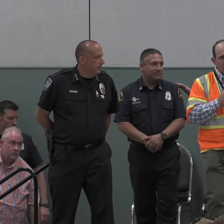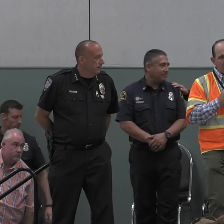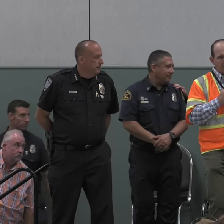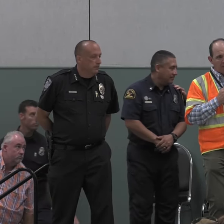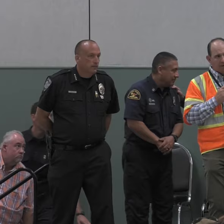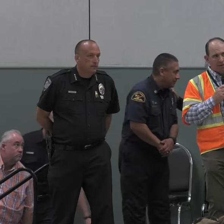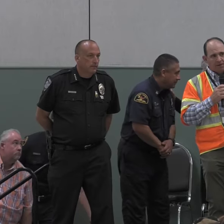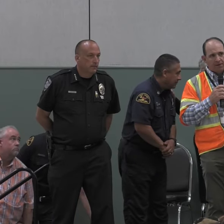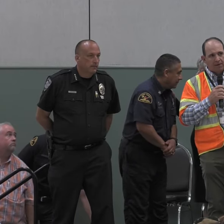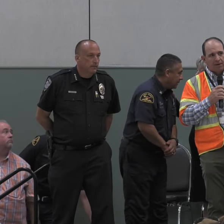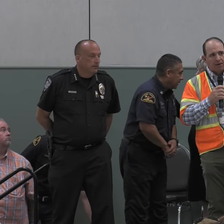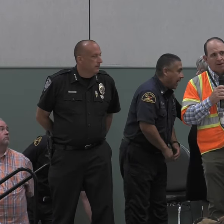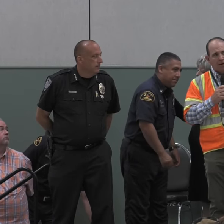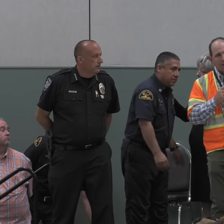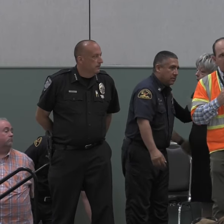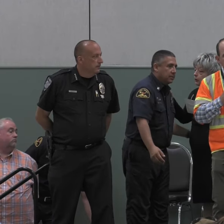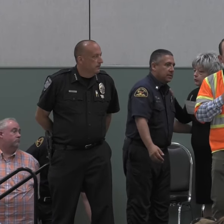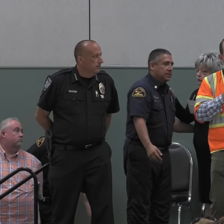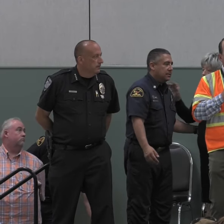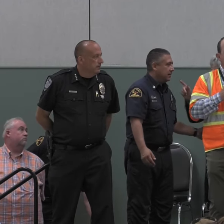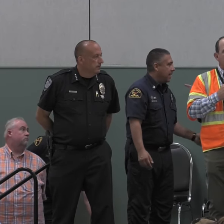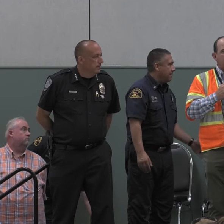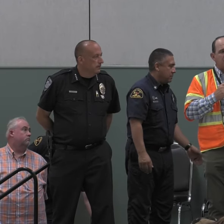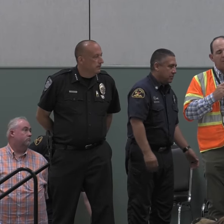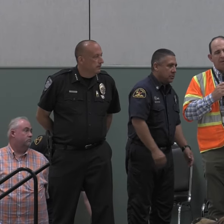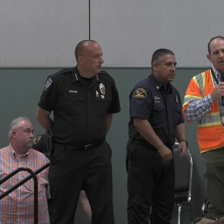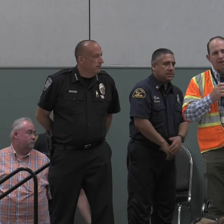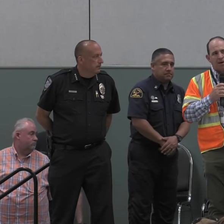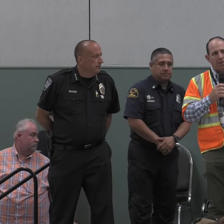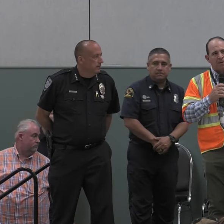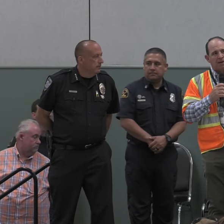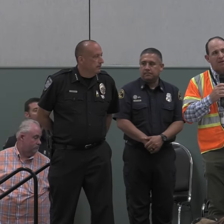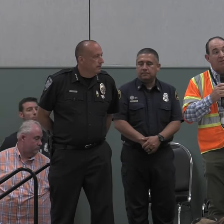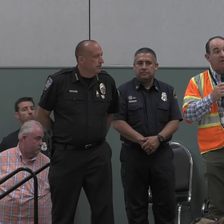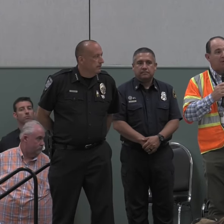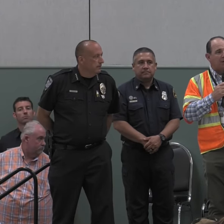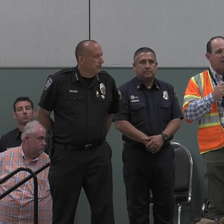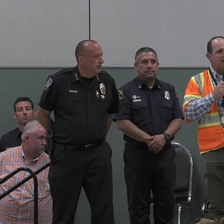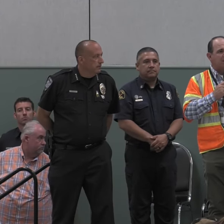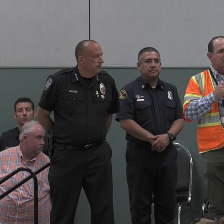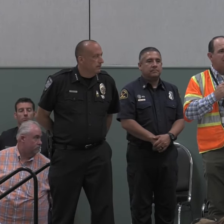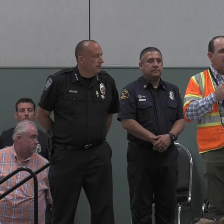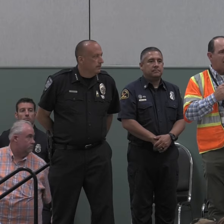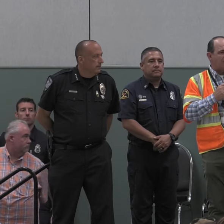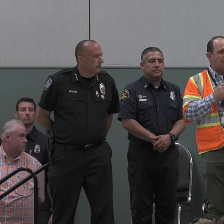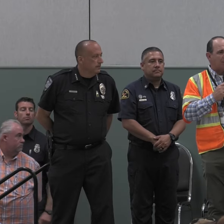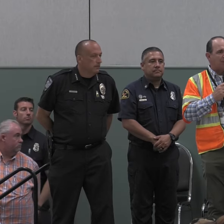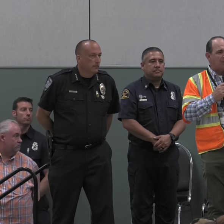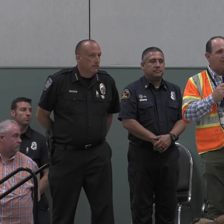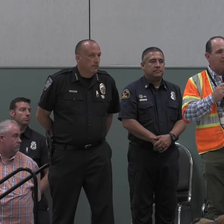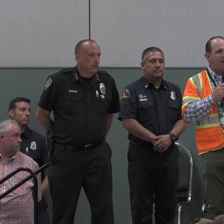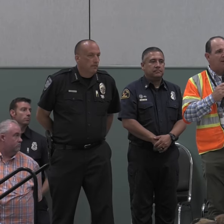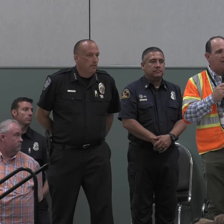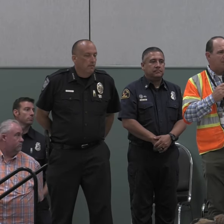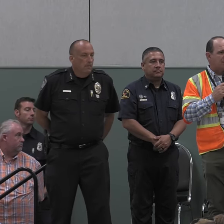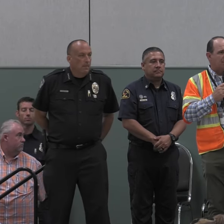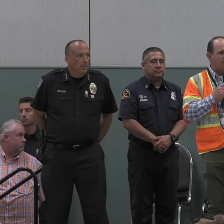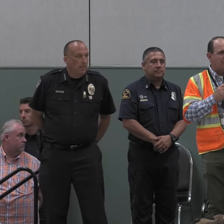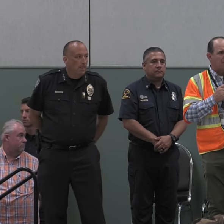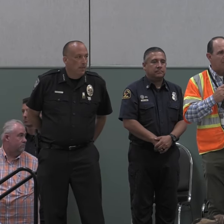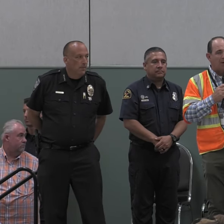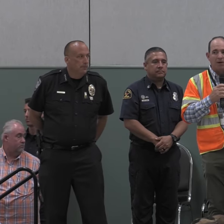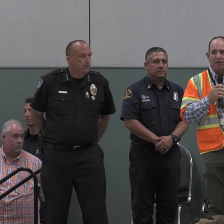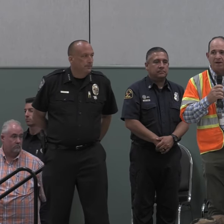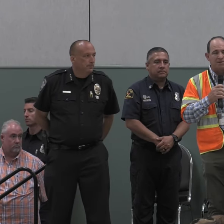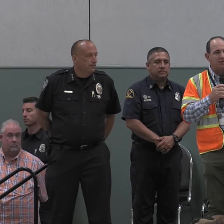Is it a mobile home park? Okay, so maybe come and give me your location after the meeting. I'll stick